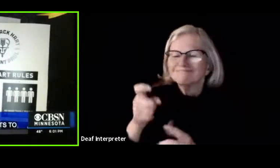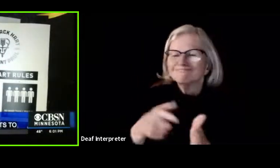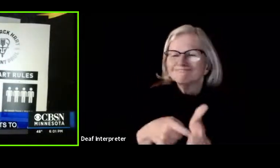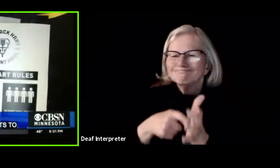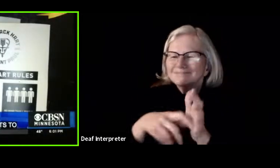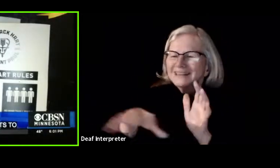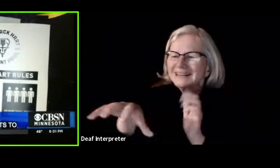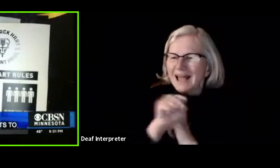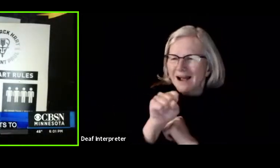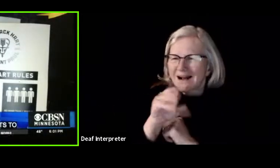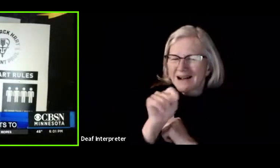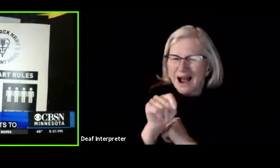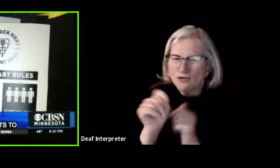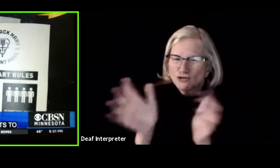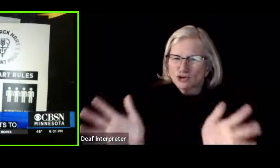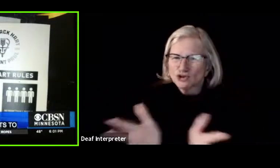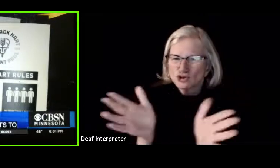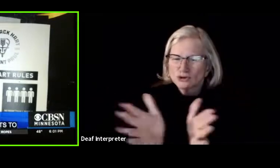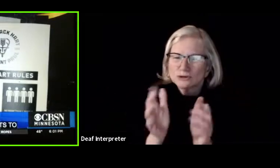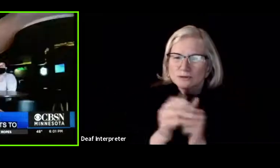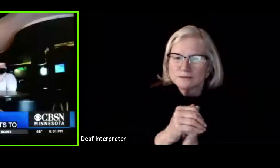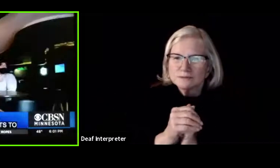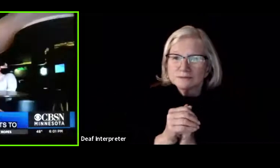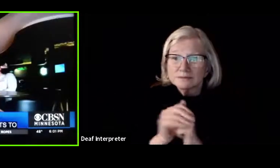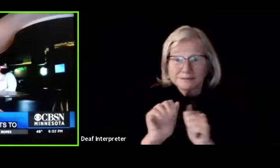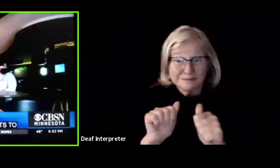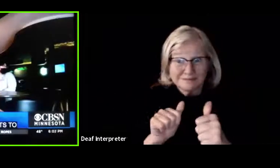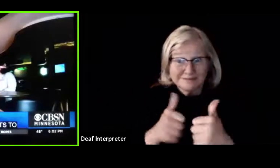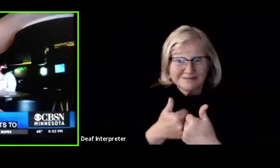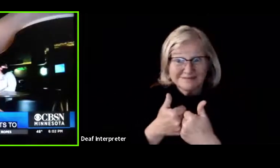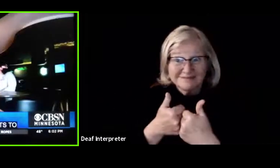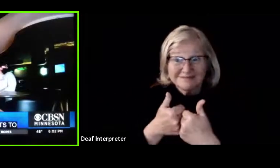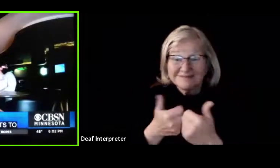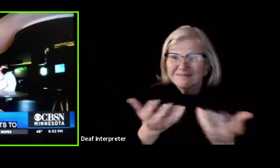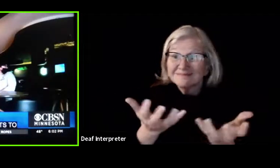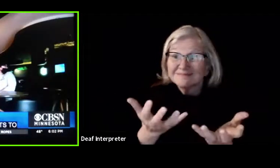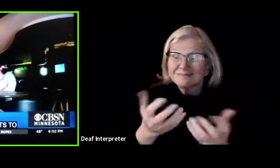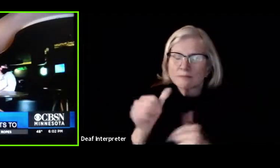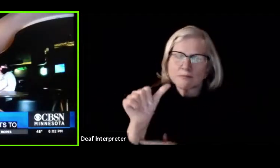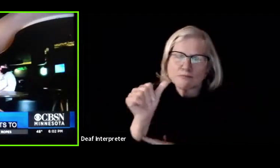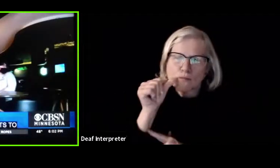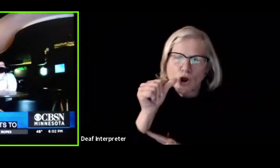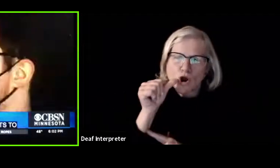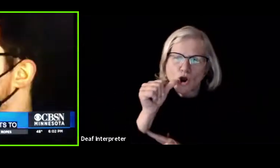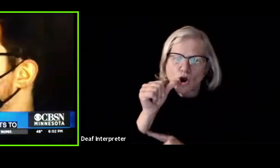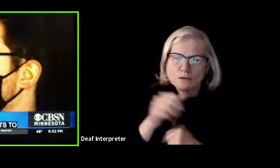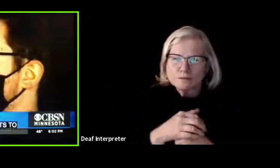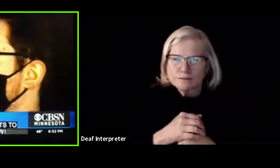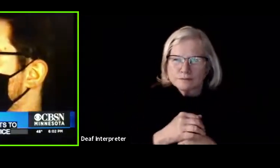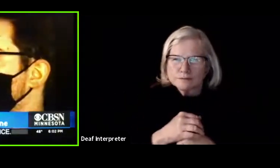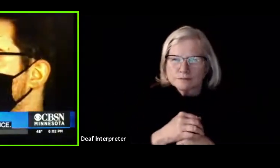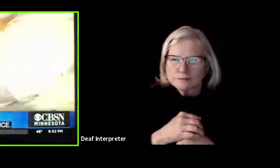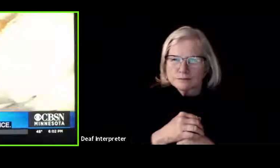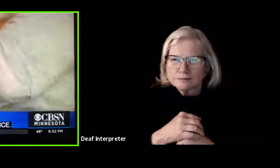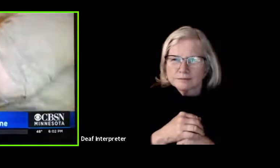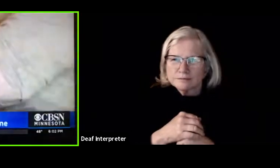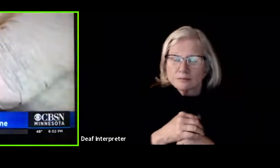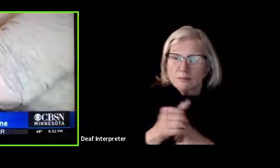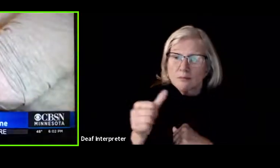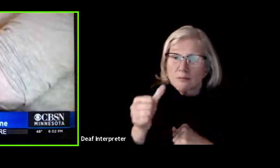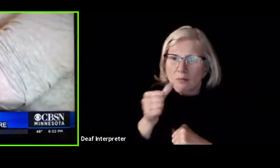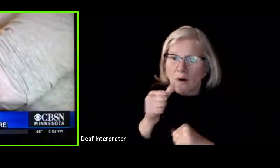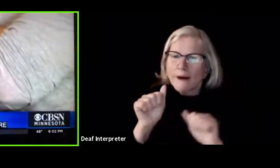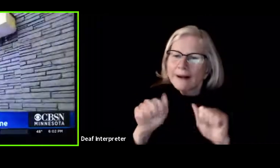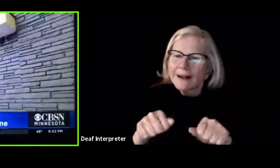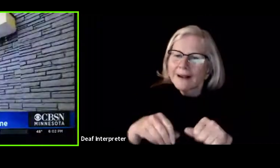be a food order. Even something as simple as a bag of chips will allow bars to offer wine and 6 packs of beer to go. The owner of